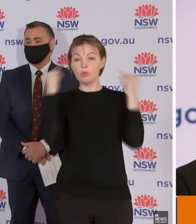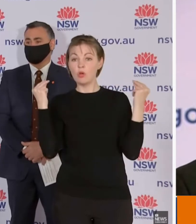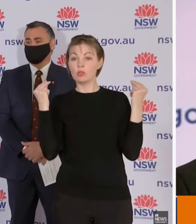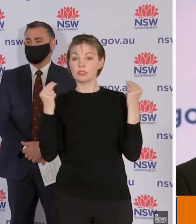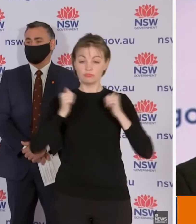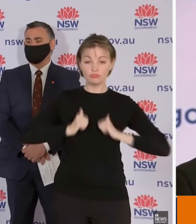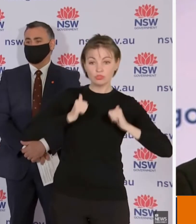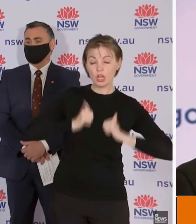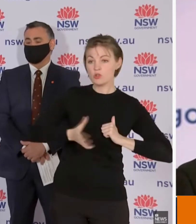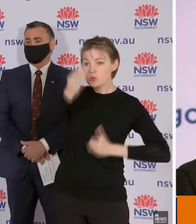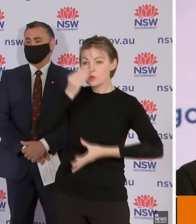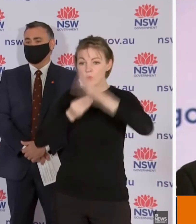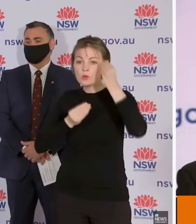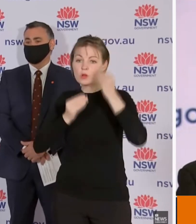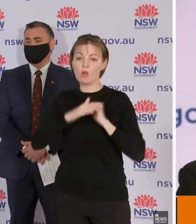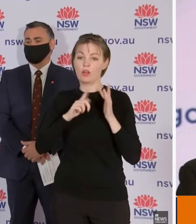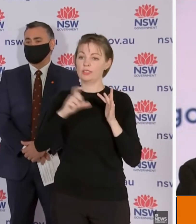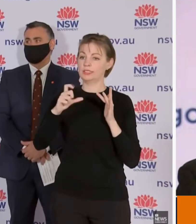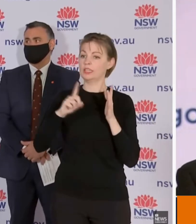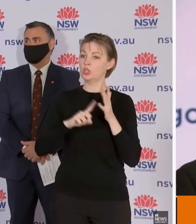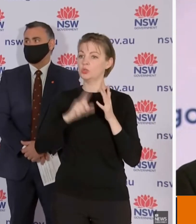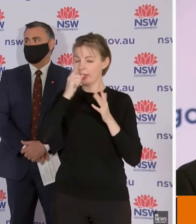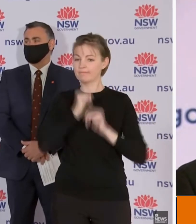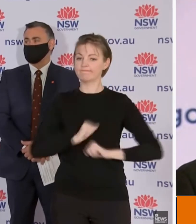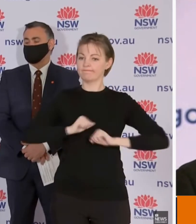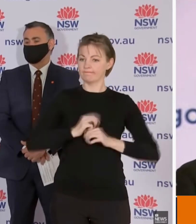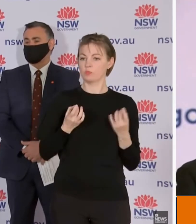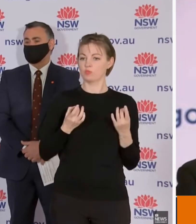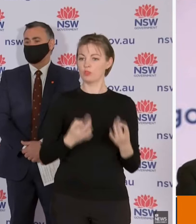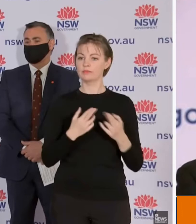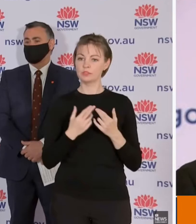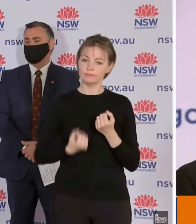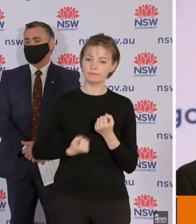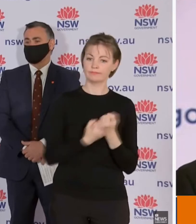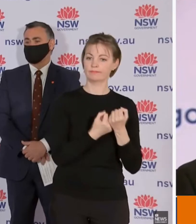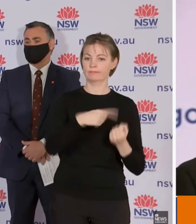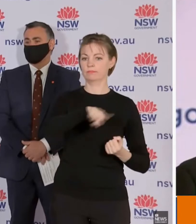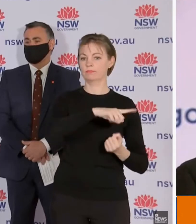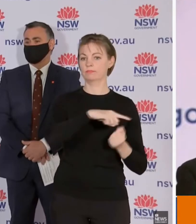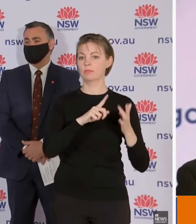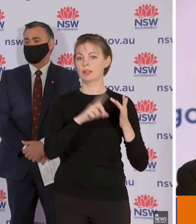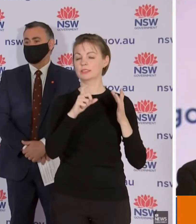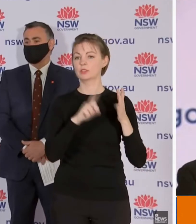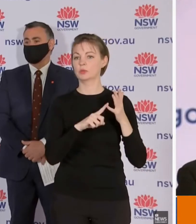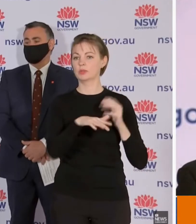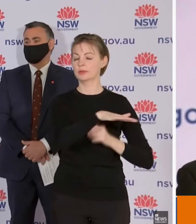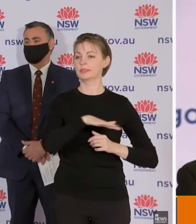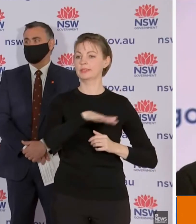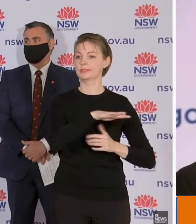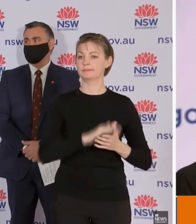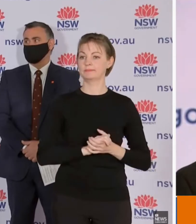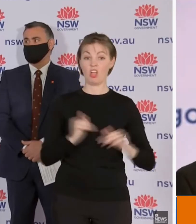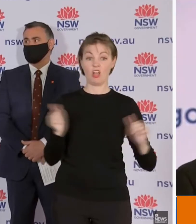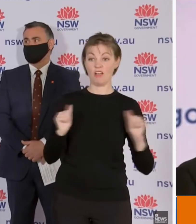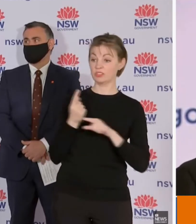work in ICU. So I think I mentioned yesterday that I know theatre nurses who I've spoken to who've retrained to assist in ICU, and